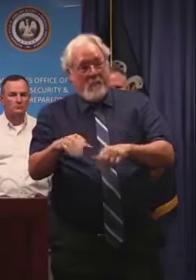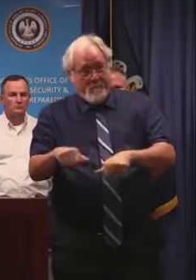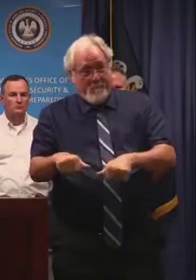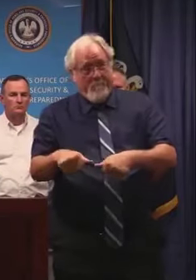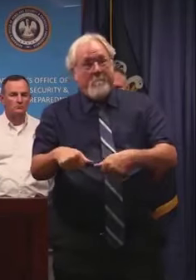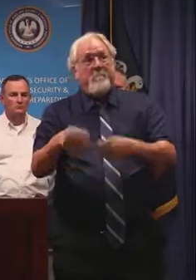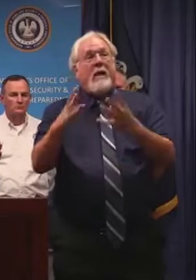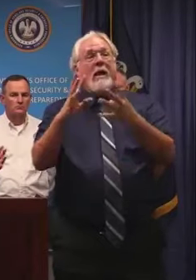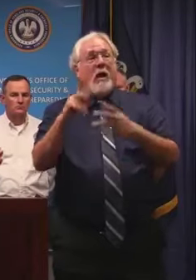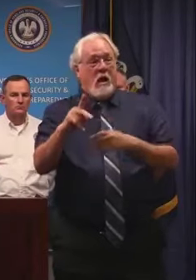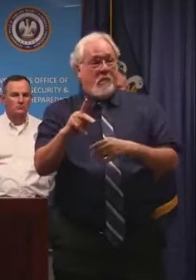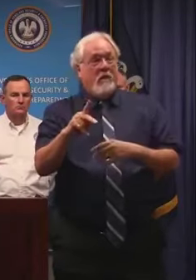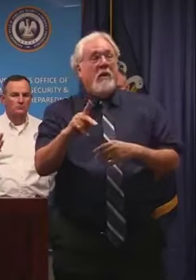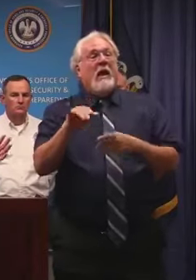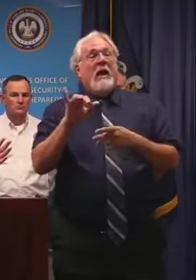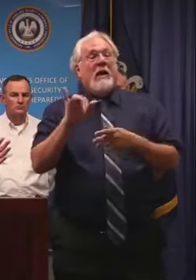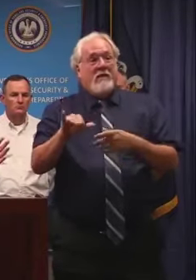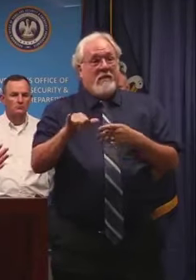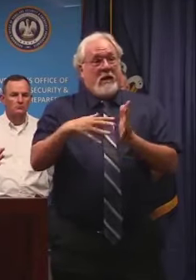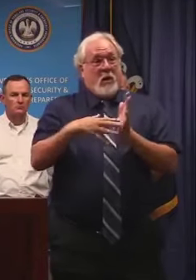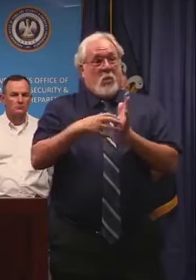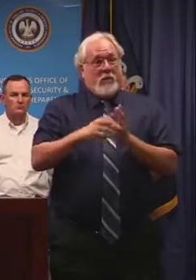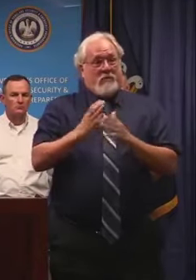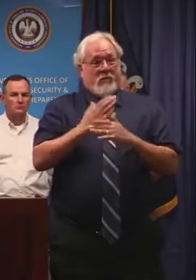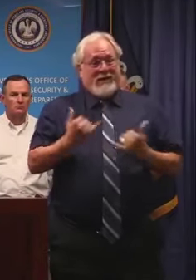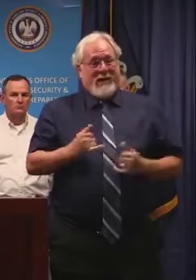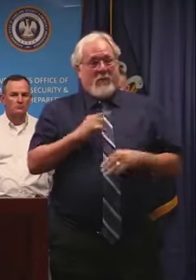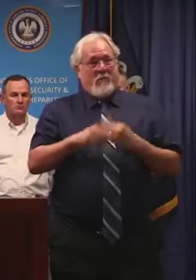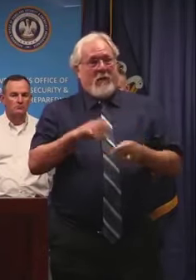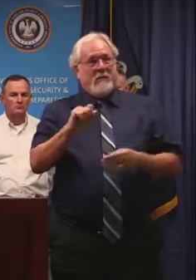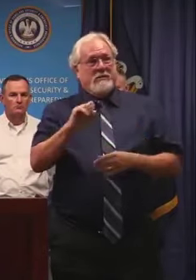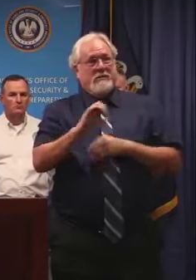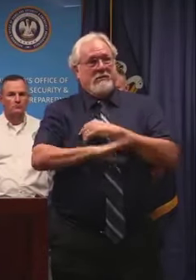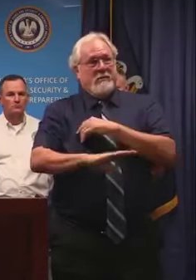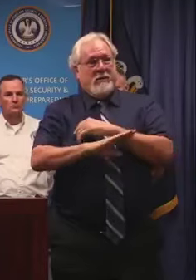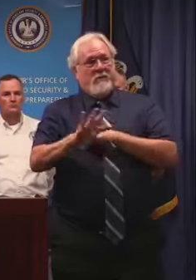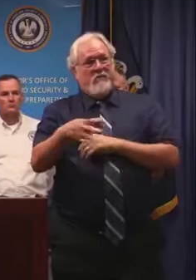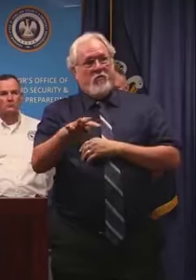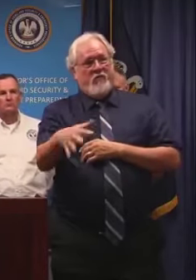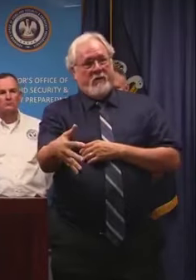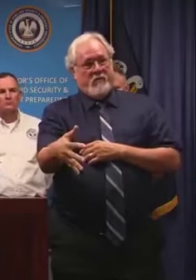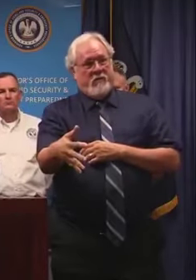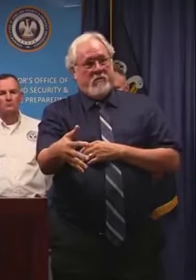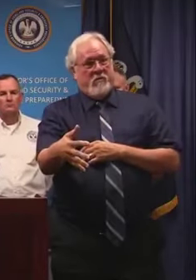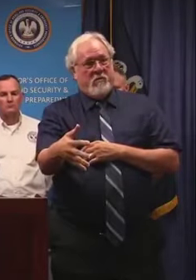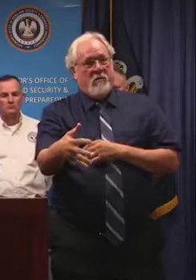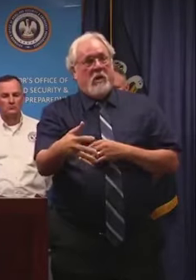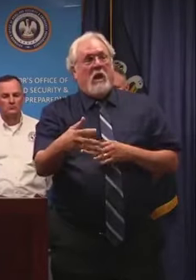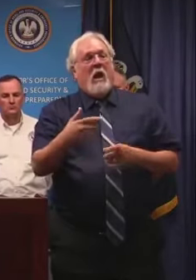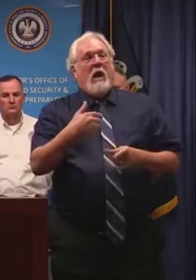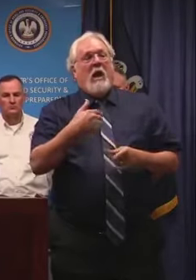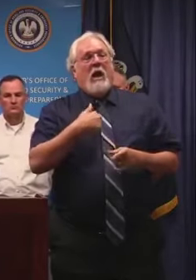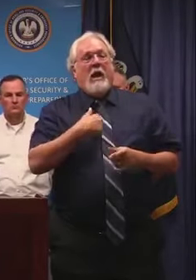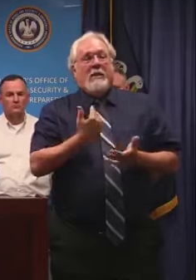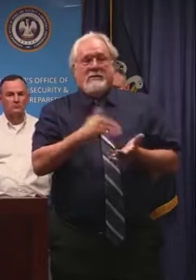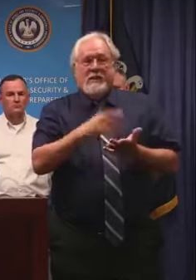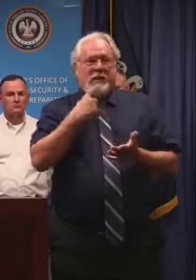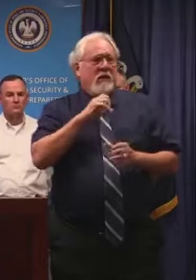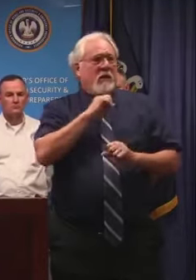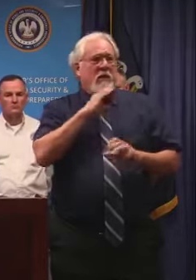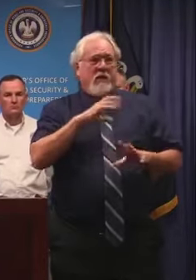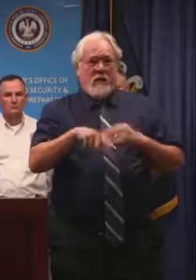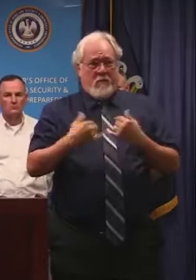where we would want it, that vulnerability is between now and about September the 4th or 5th. And I would just reiterate, there is nothing